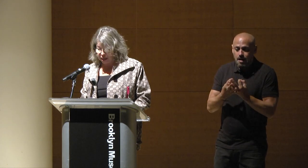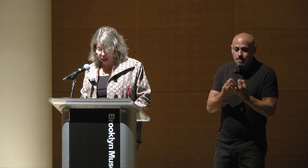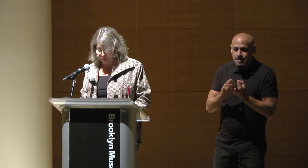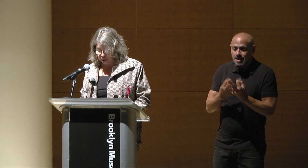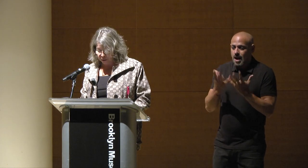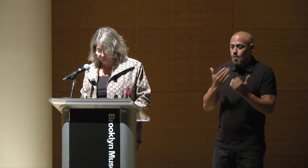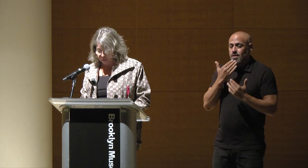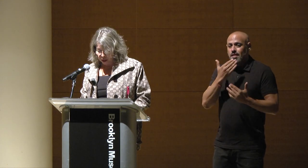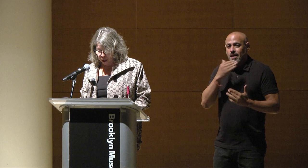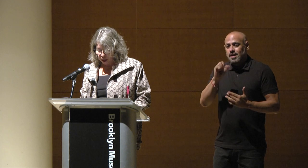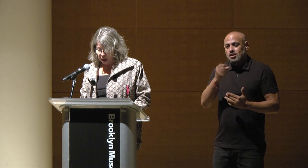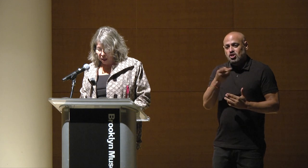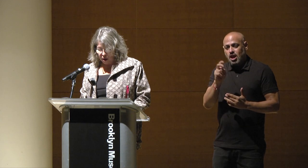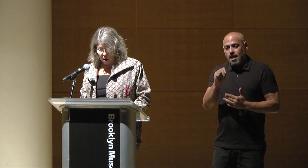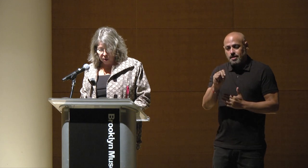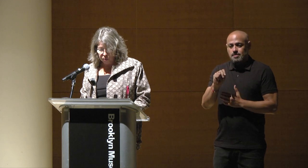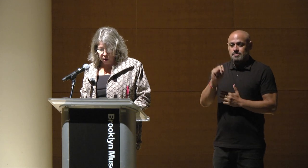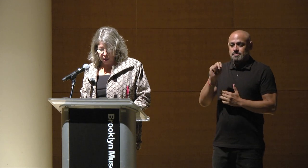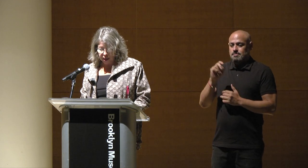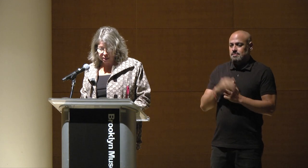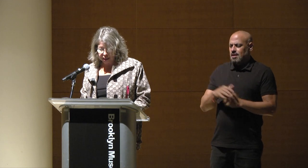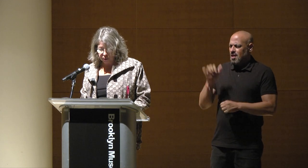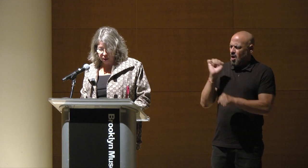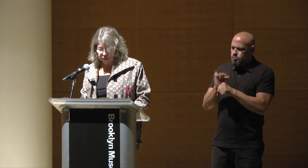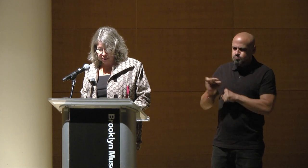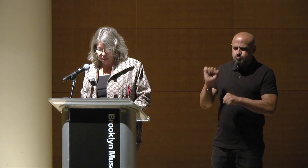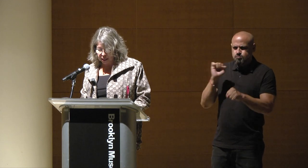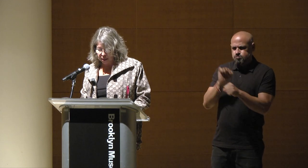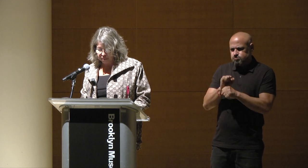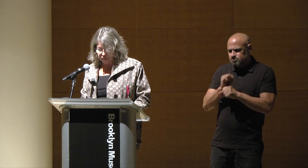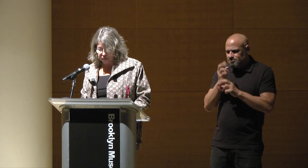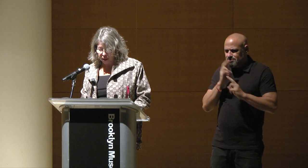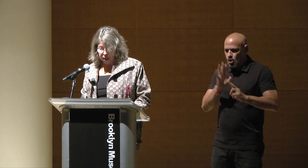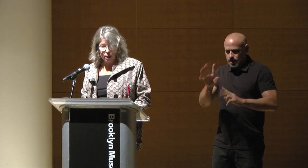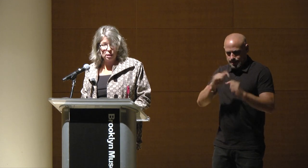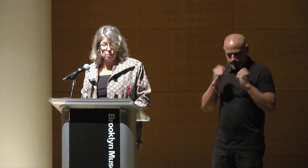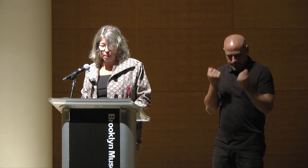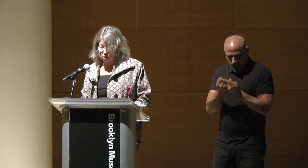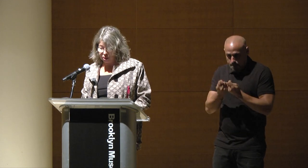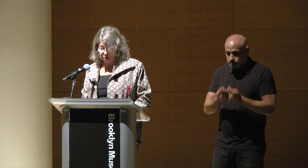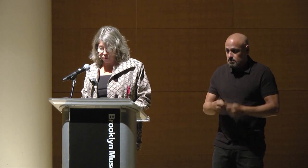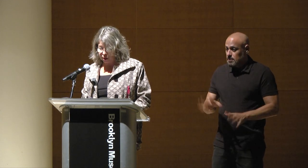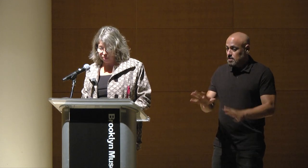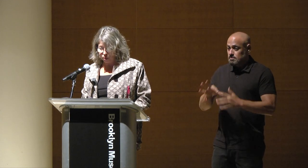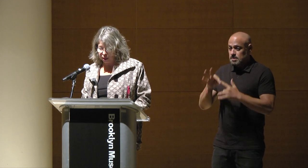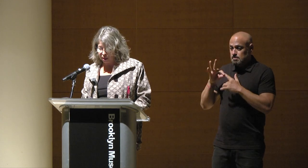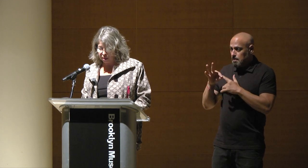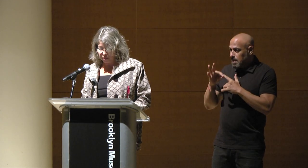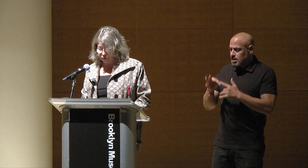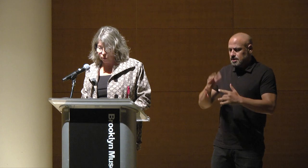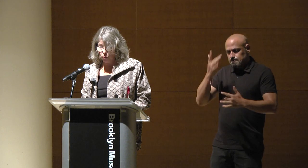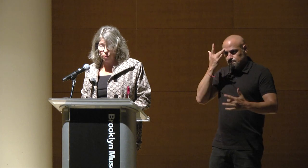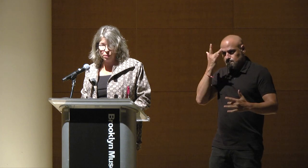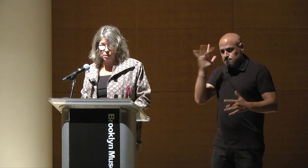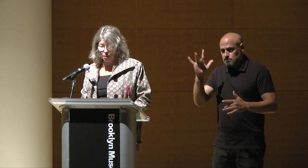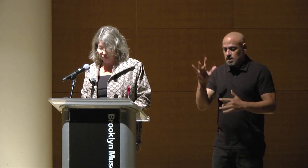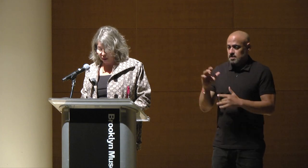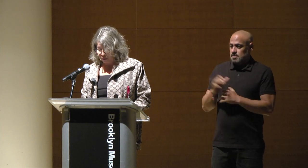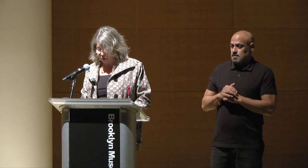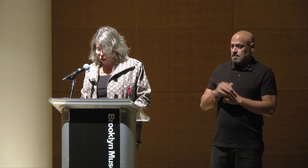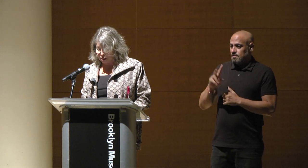thank Shannon Abloh. The hard work and integrity of his team, especially the very brilliant